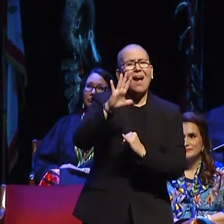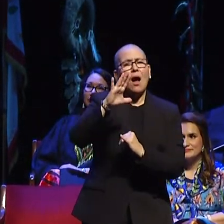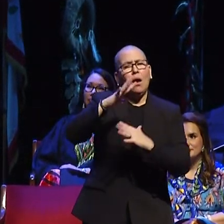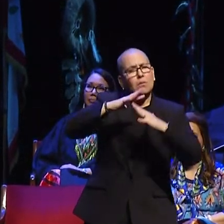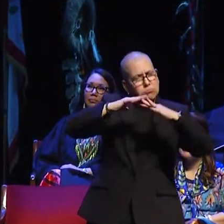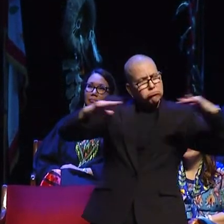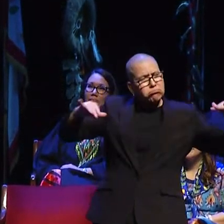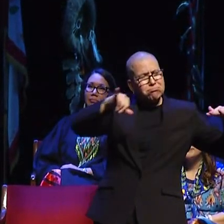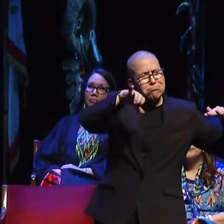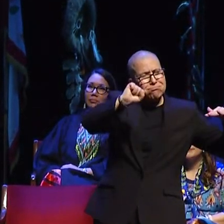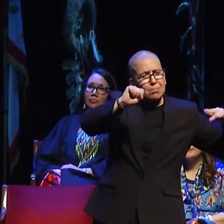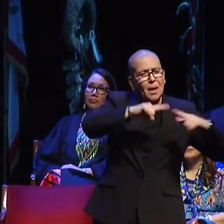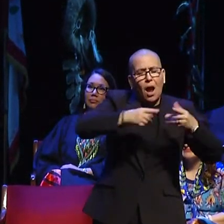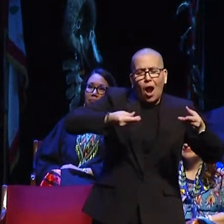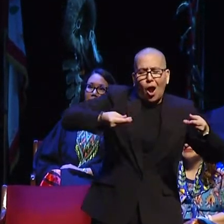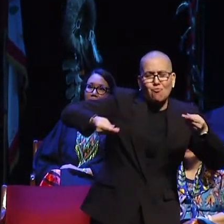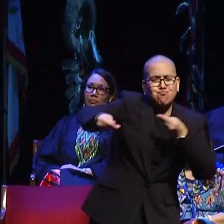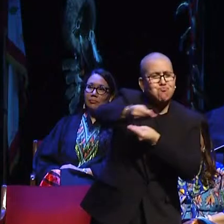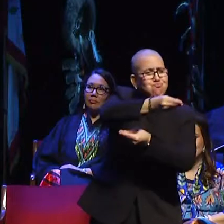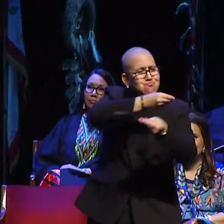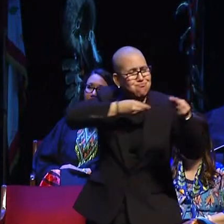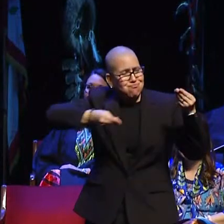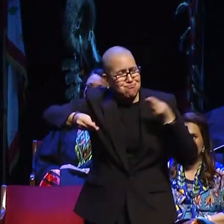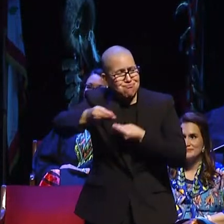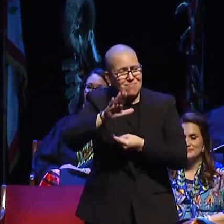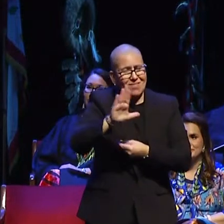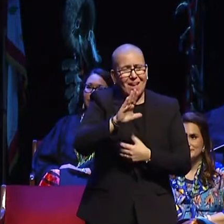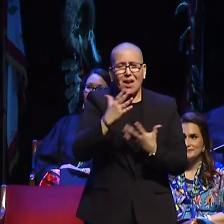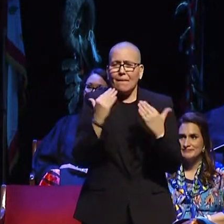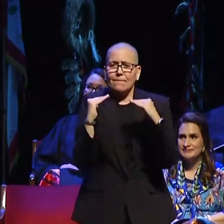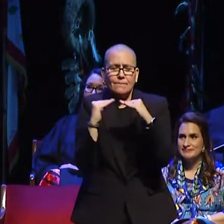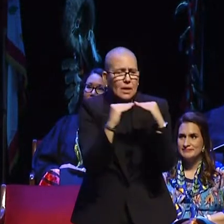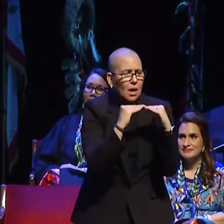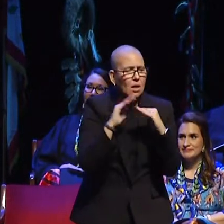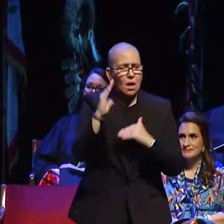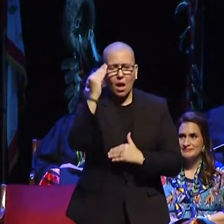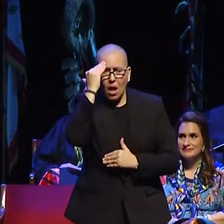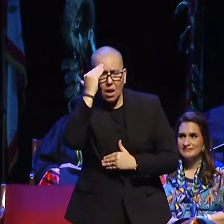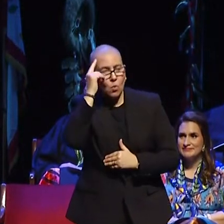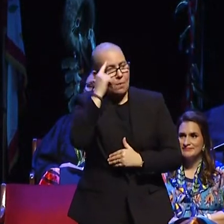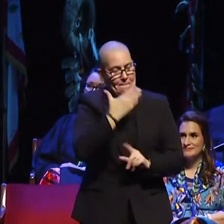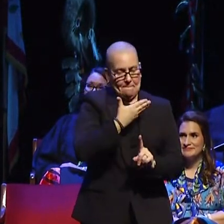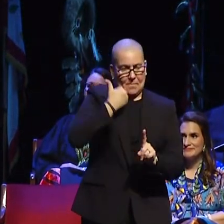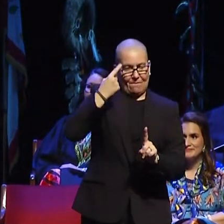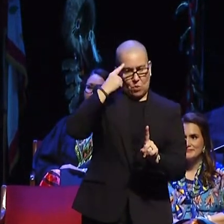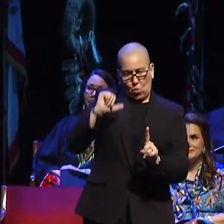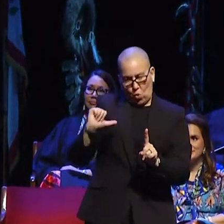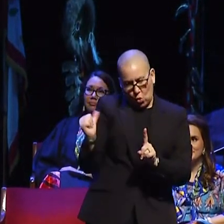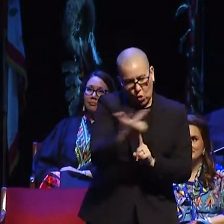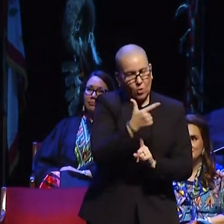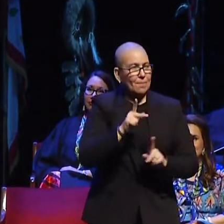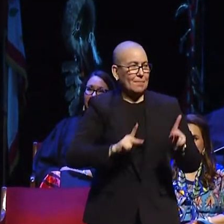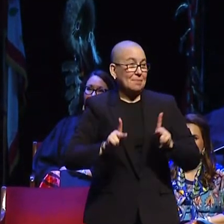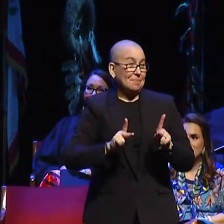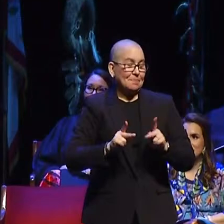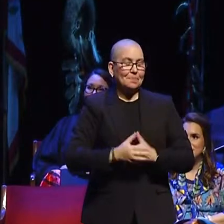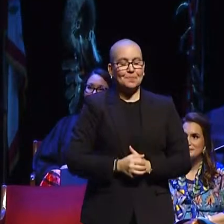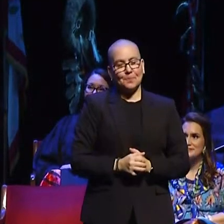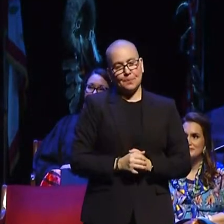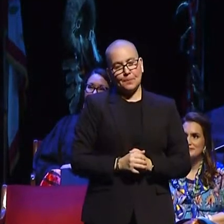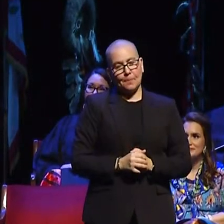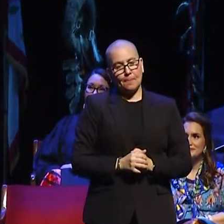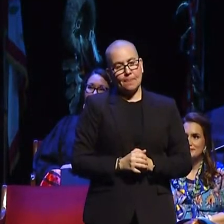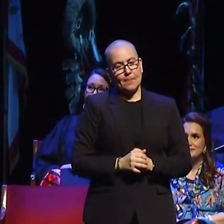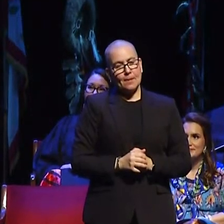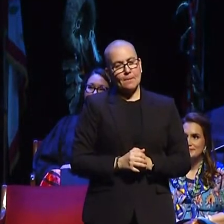differences to do what's right and to do what's fair to make our state better for every single one of our people. As I look across this room,